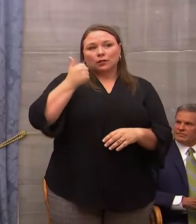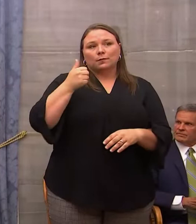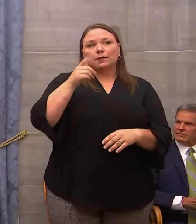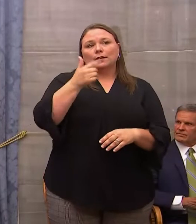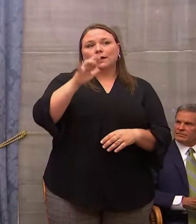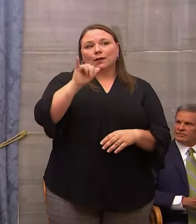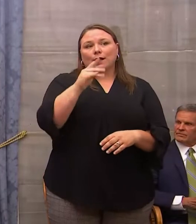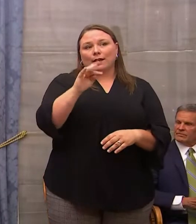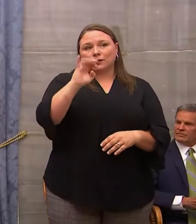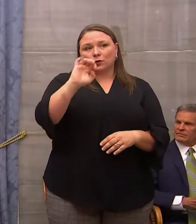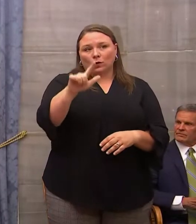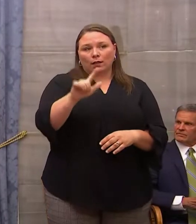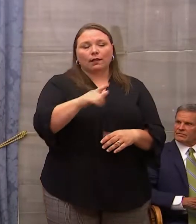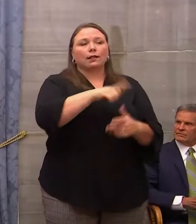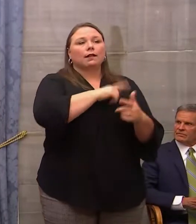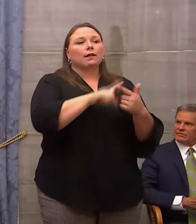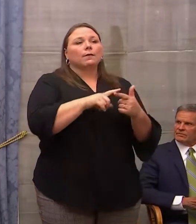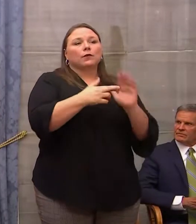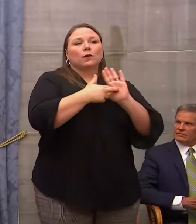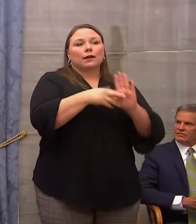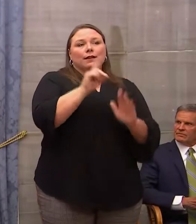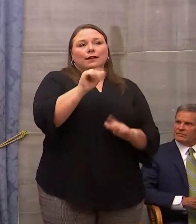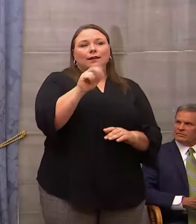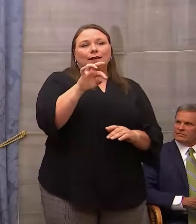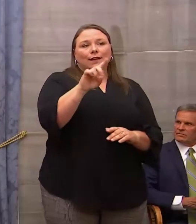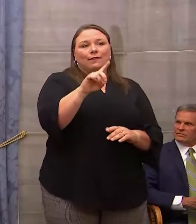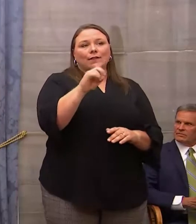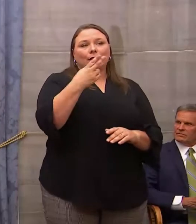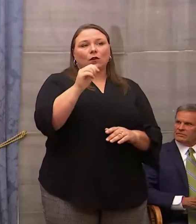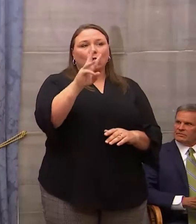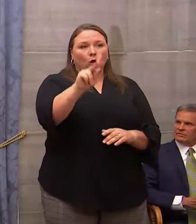Jerry Askew, and Representative David Hawk.